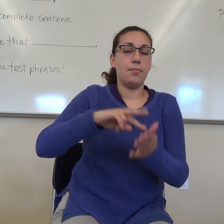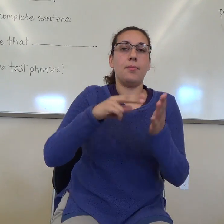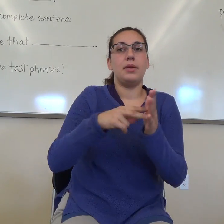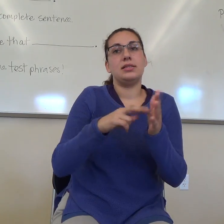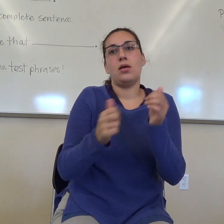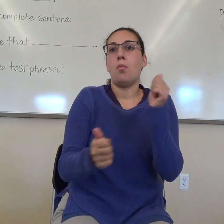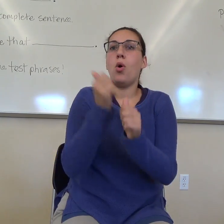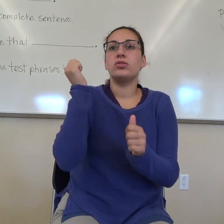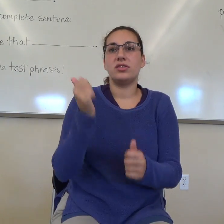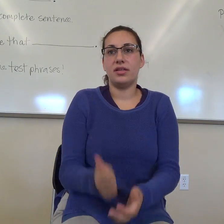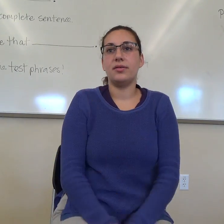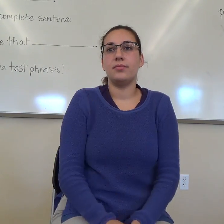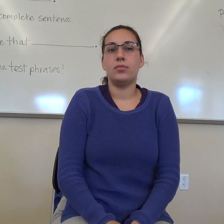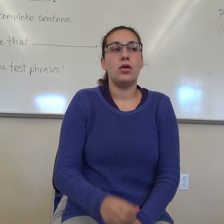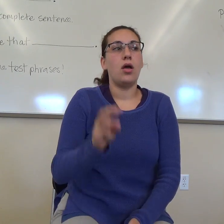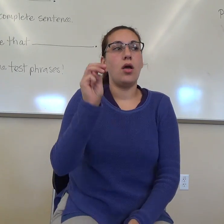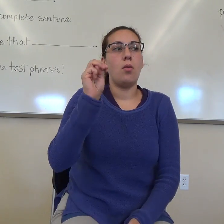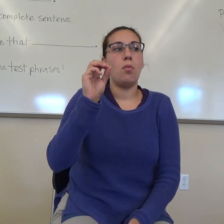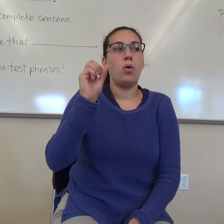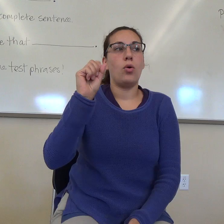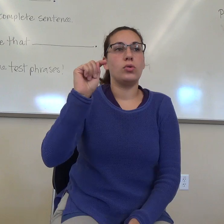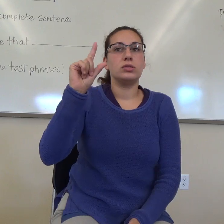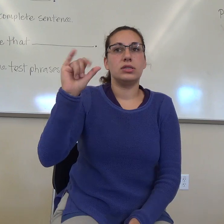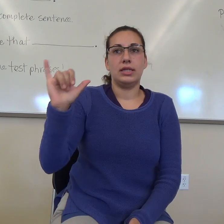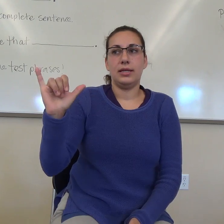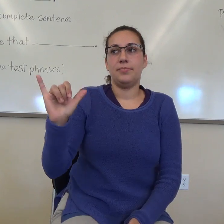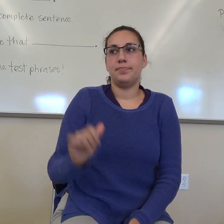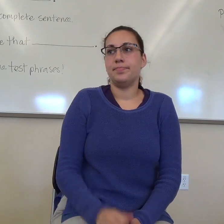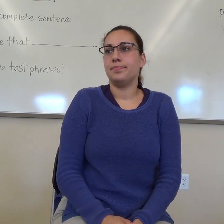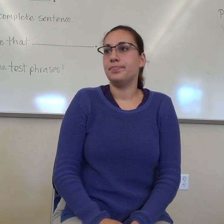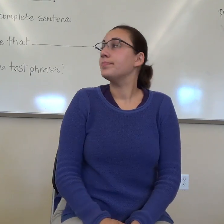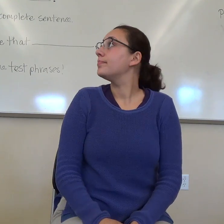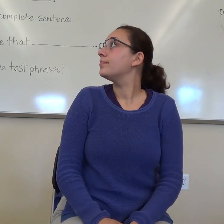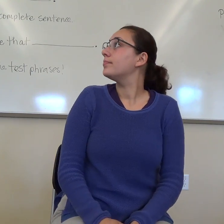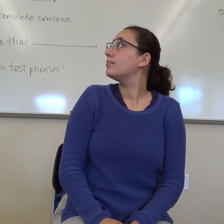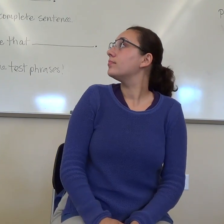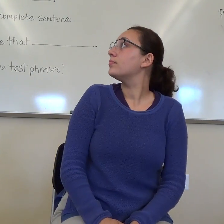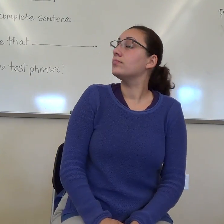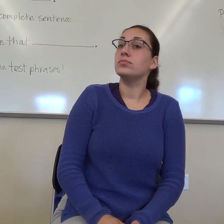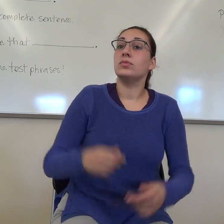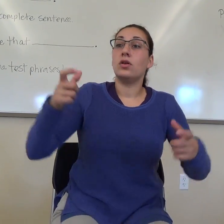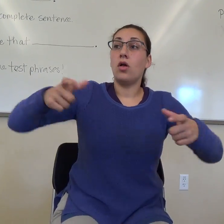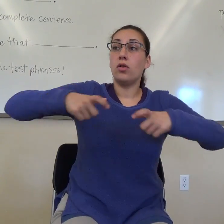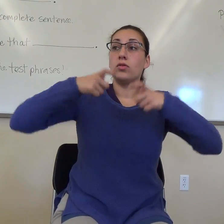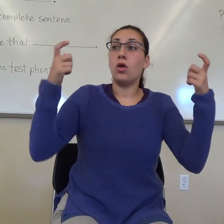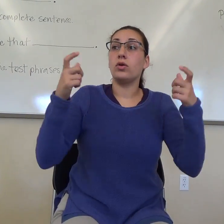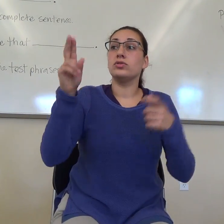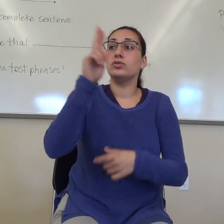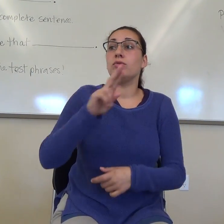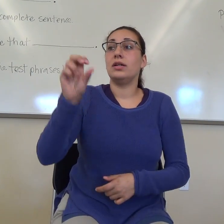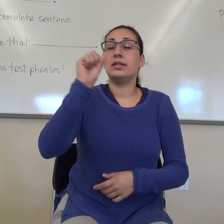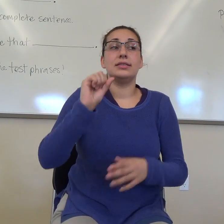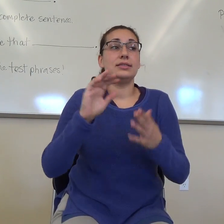Okay, it's also celebrated in U.S. cities with a large Mexican population. Recently, it's